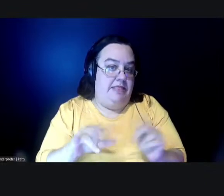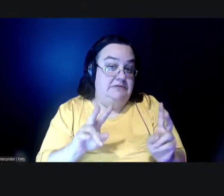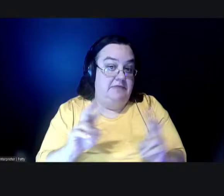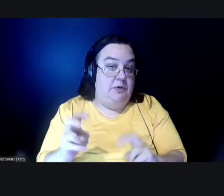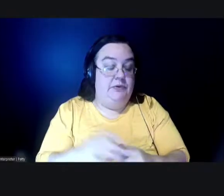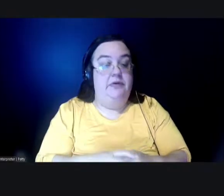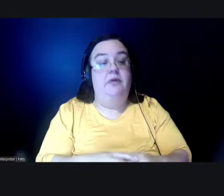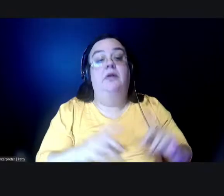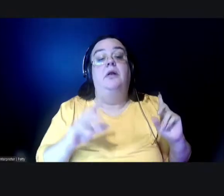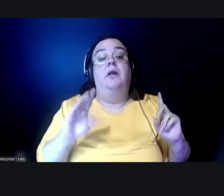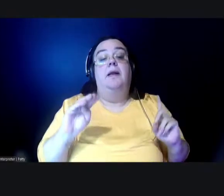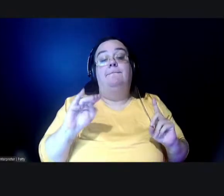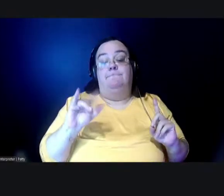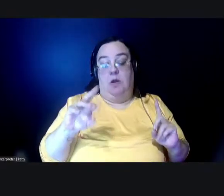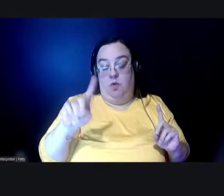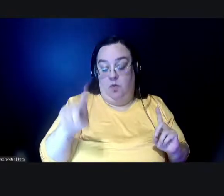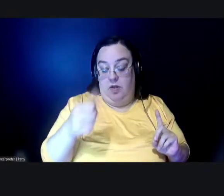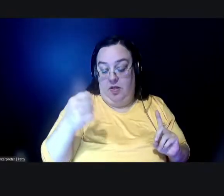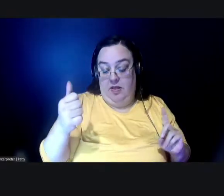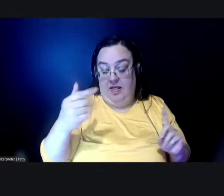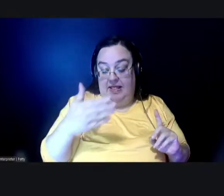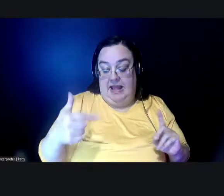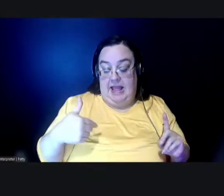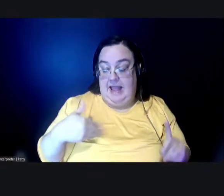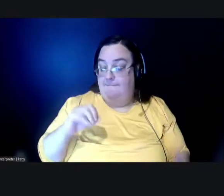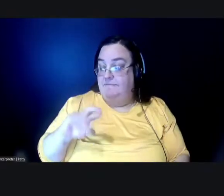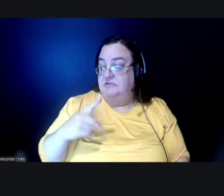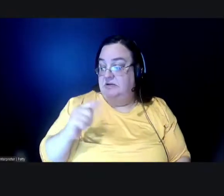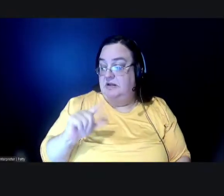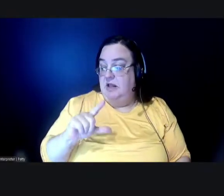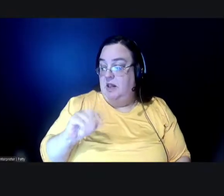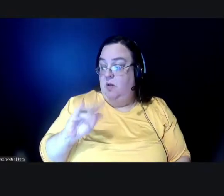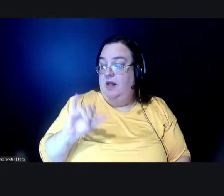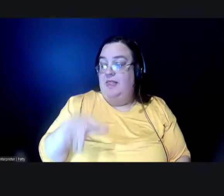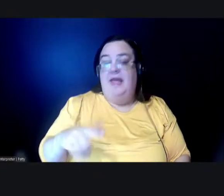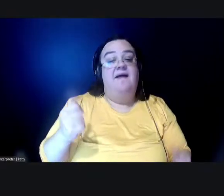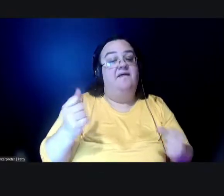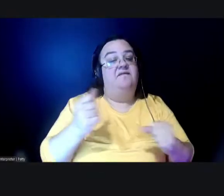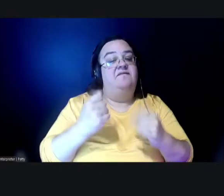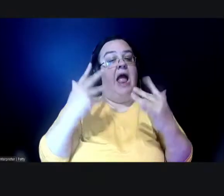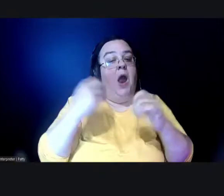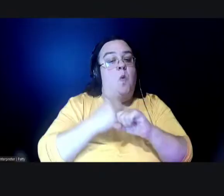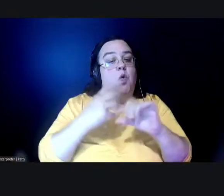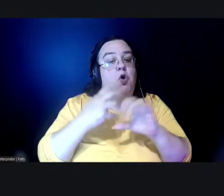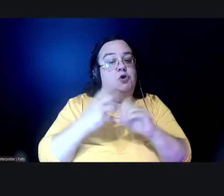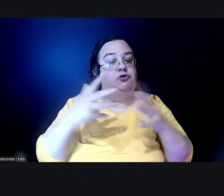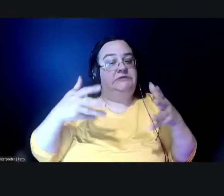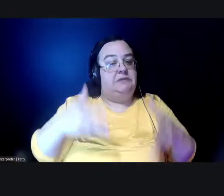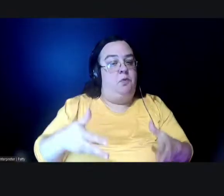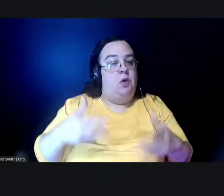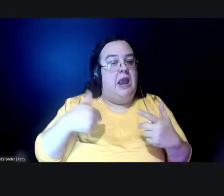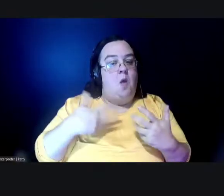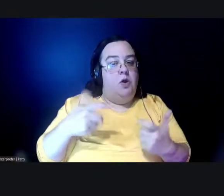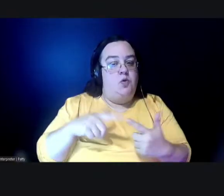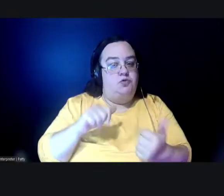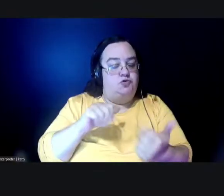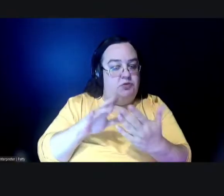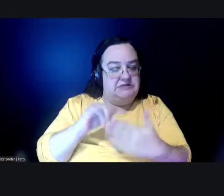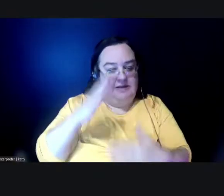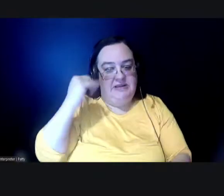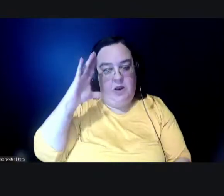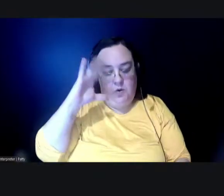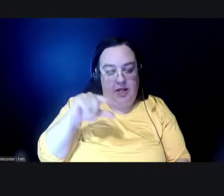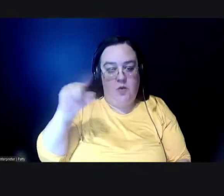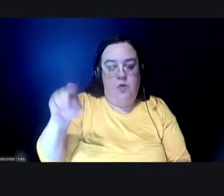The only other item I had, Mr. Galloway, was the fireworks debris, and I just wanted to address it because I know that you and